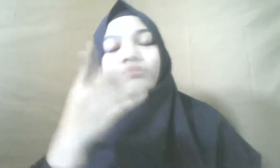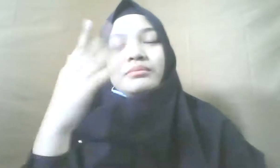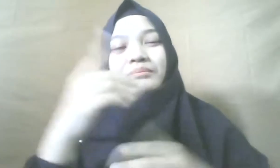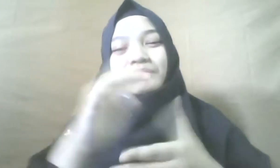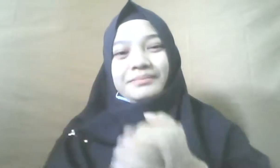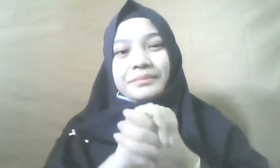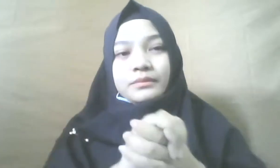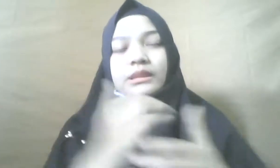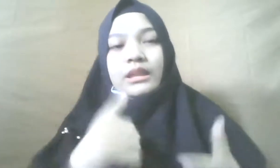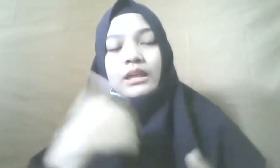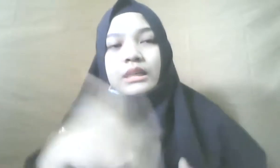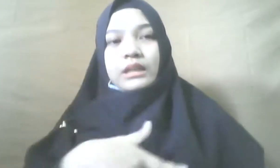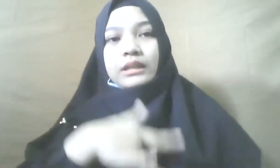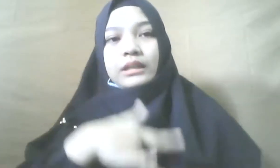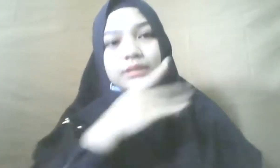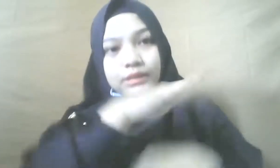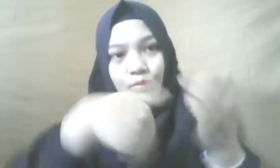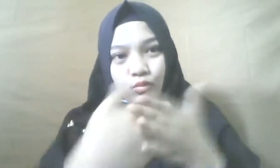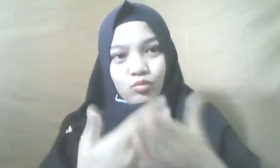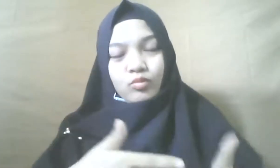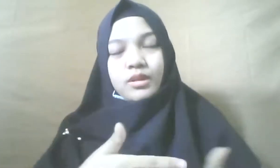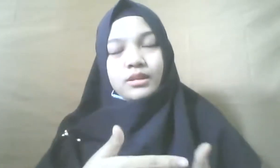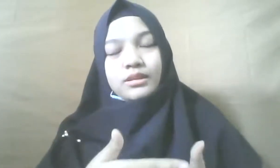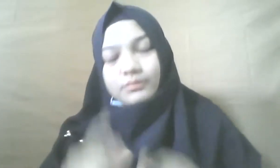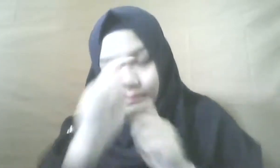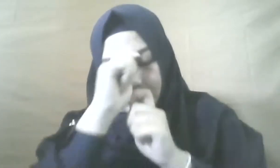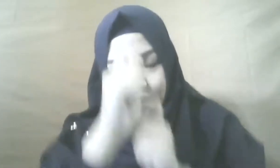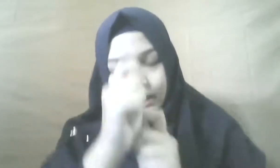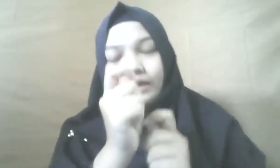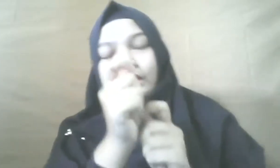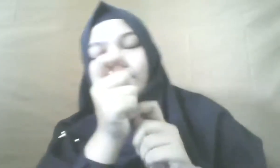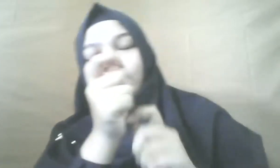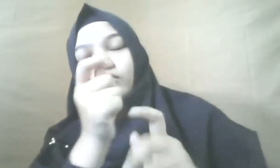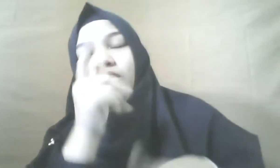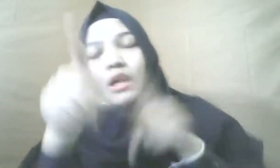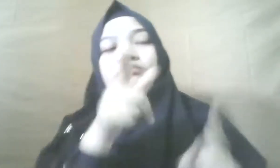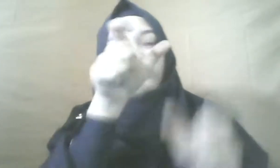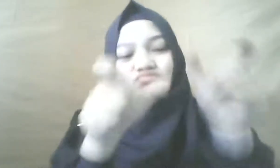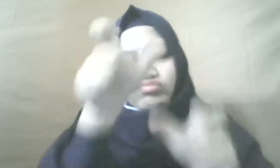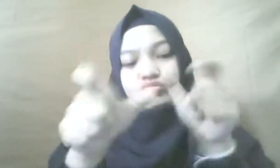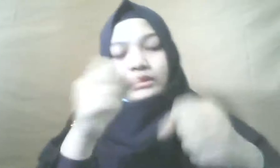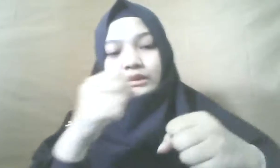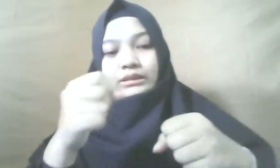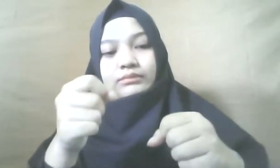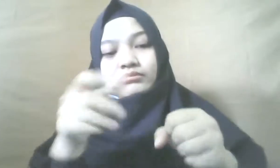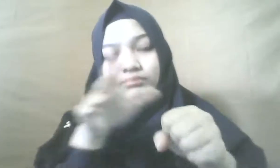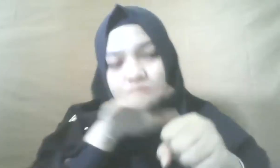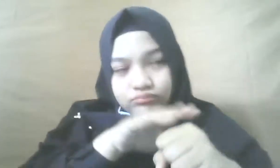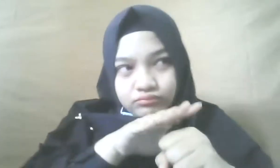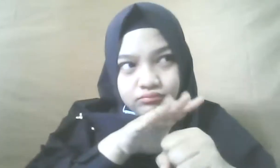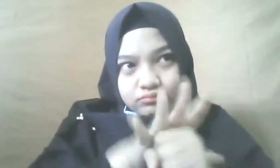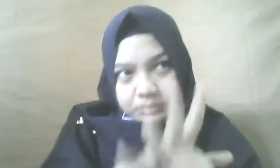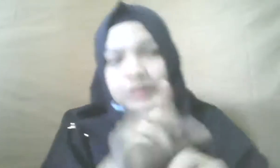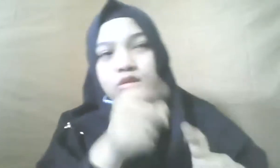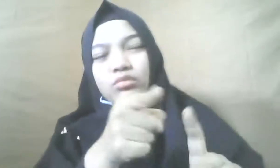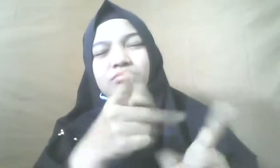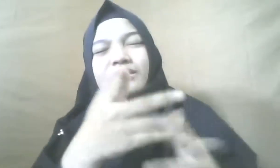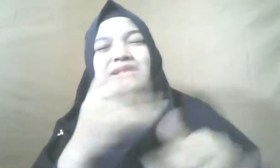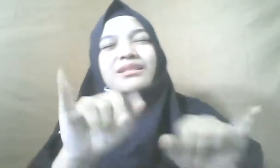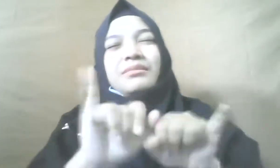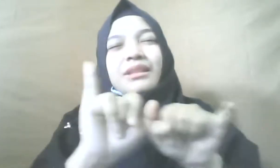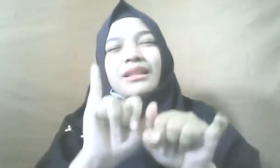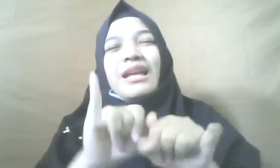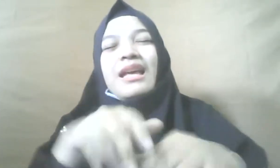I think we all appreciate that people with disabilities are among the most vulnerable in society at any time. However,